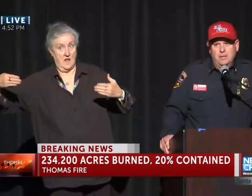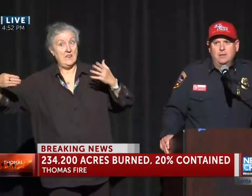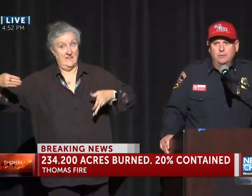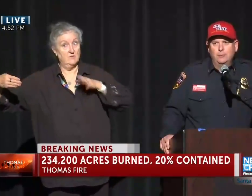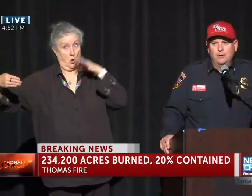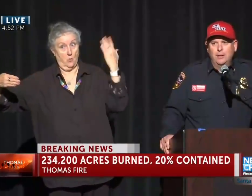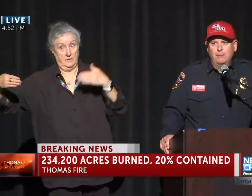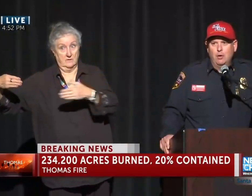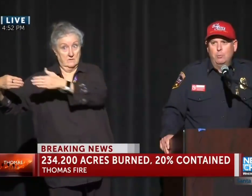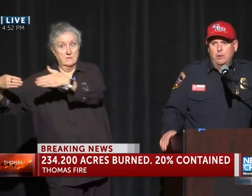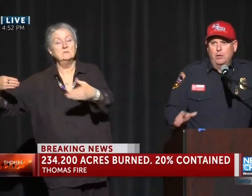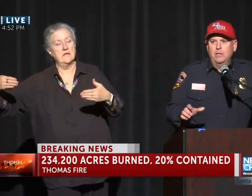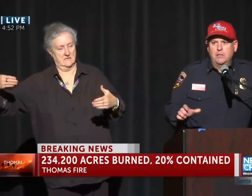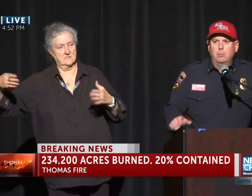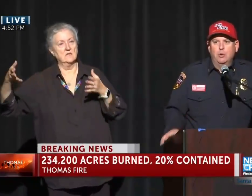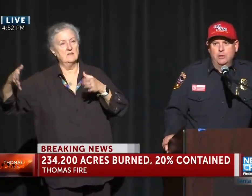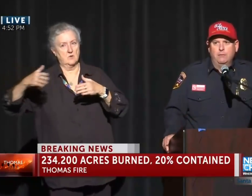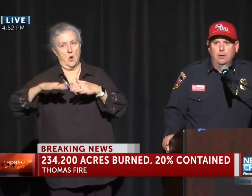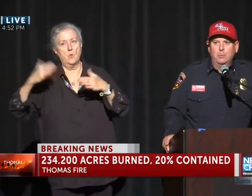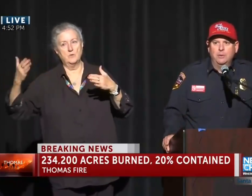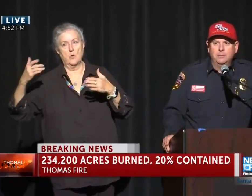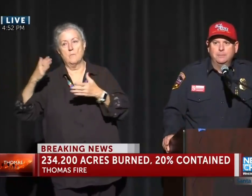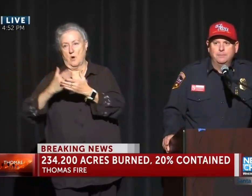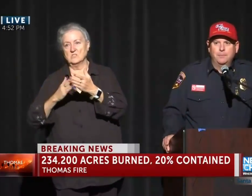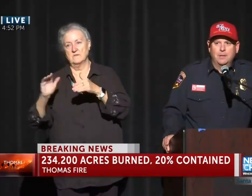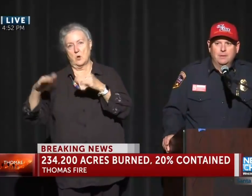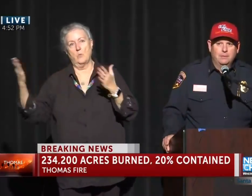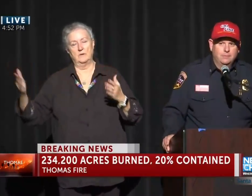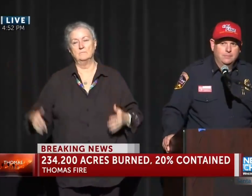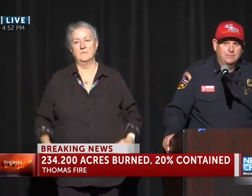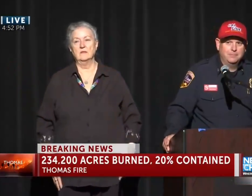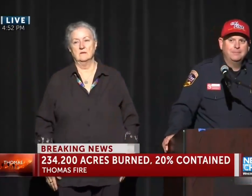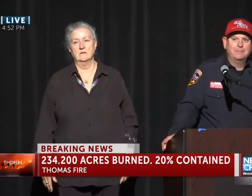Yes, I would say leave it open, or at least a portion of it open.